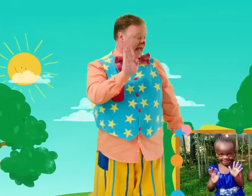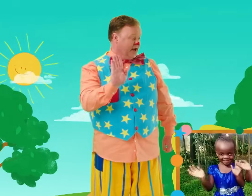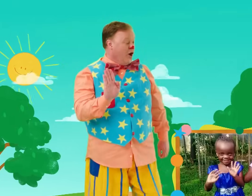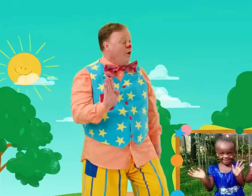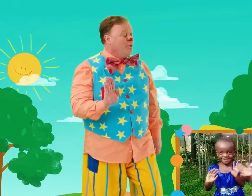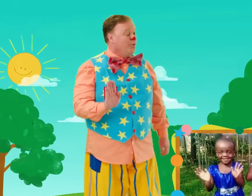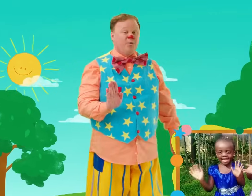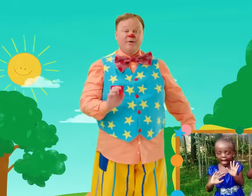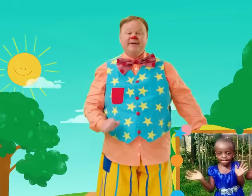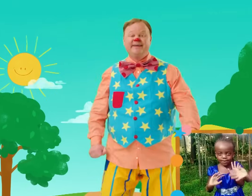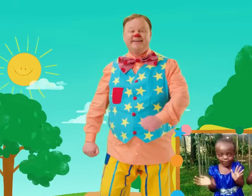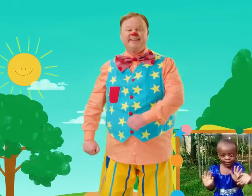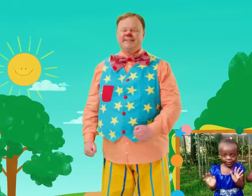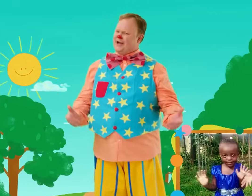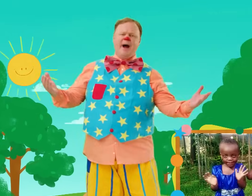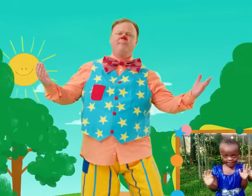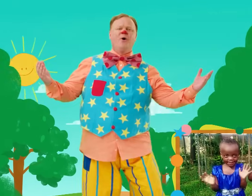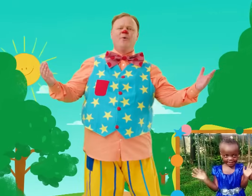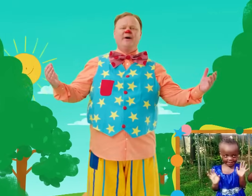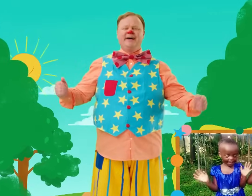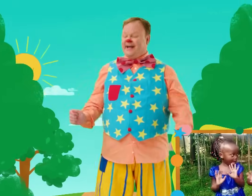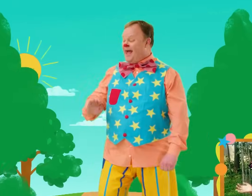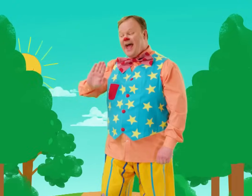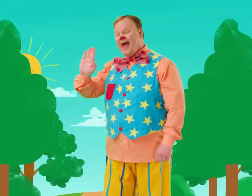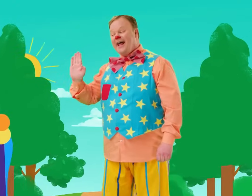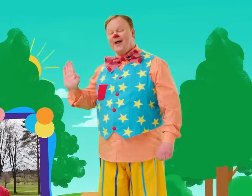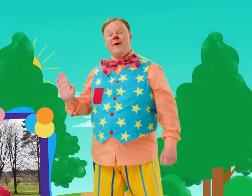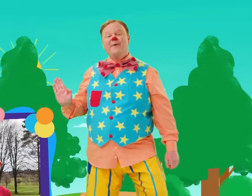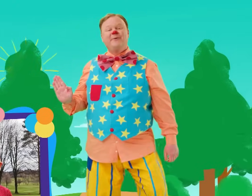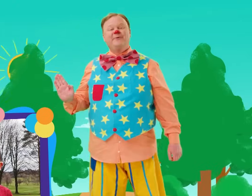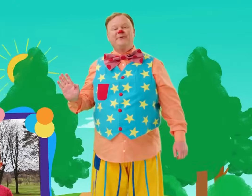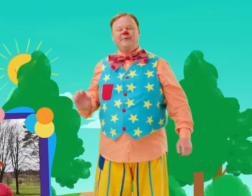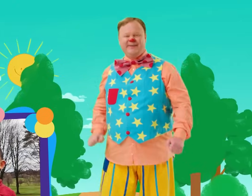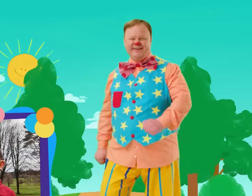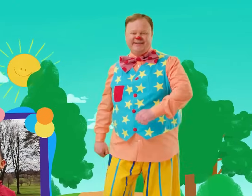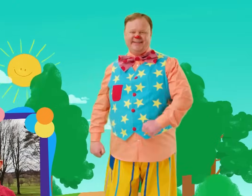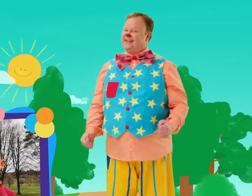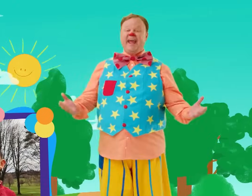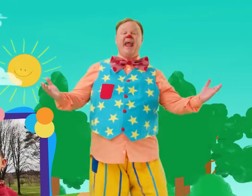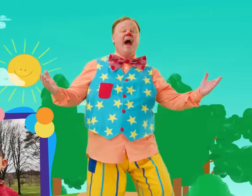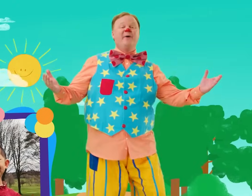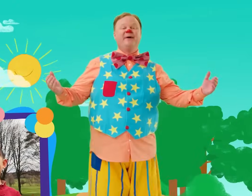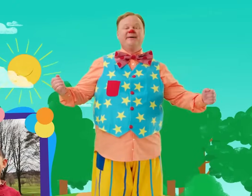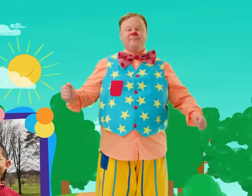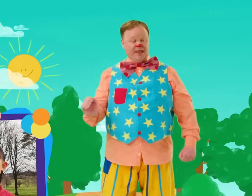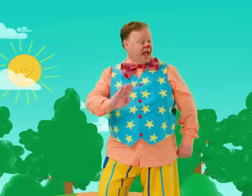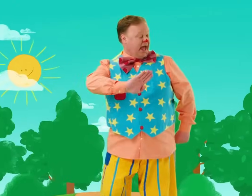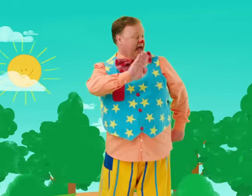Hello. Jumbo. Jumbo. Hello. Ni hao. Ni hao.